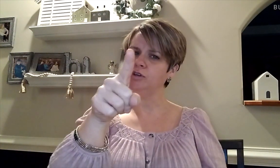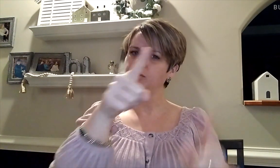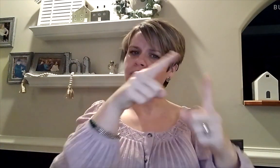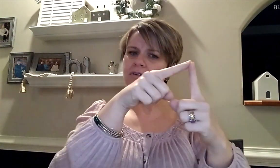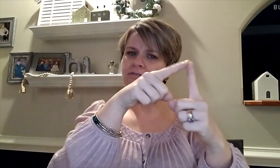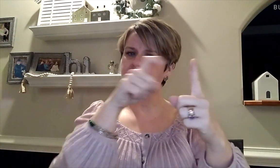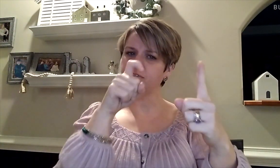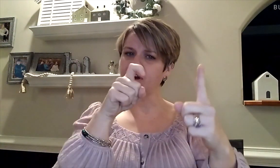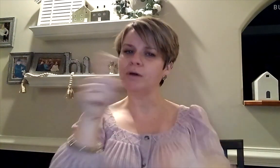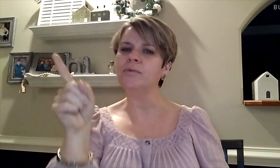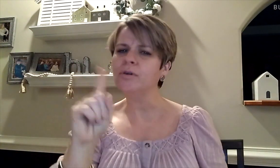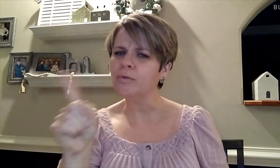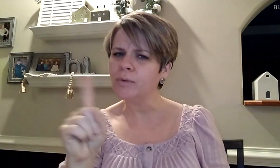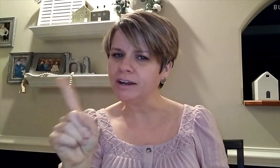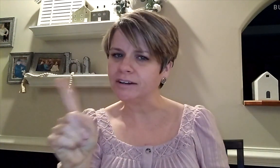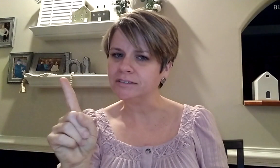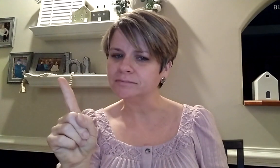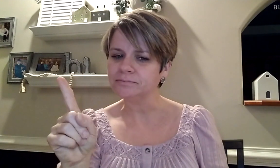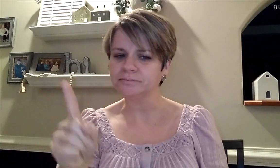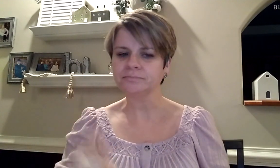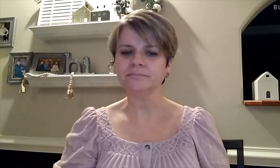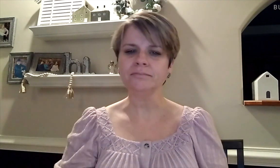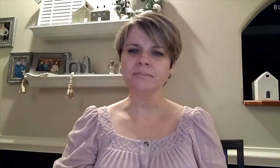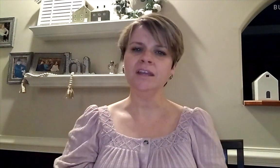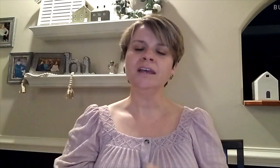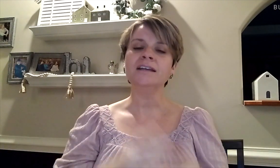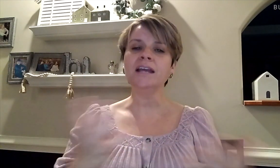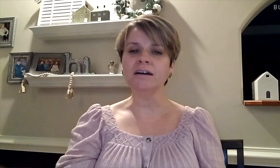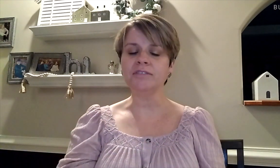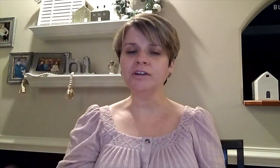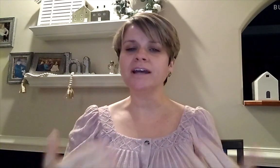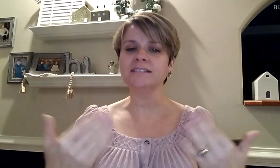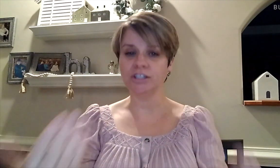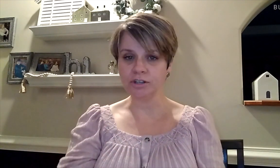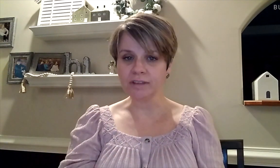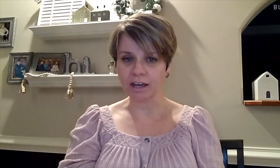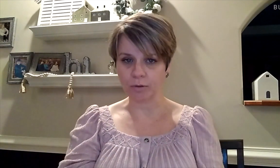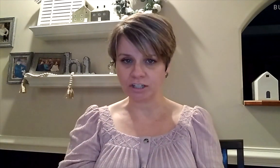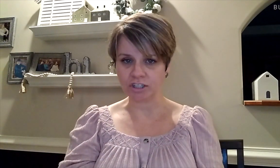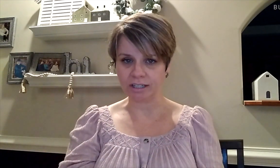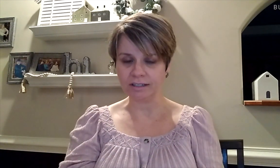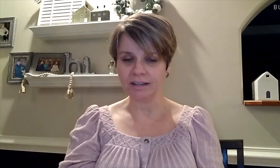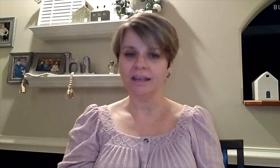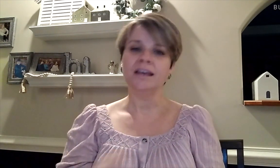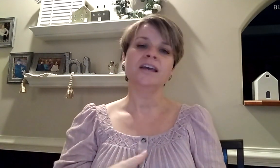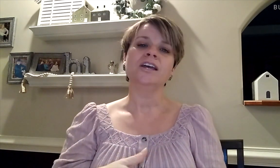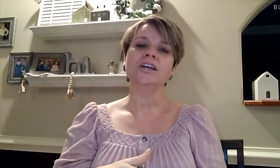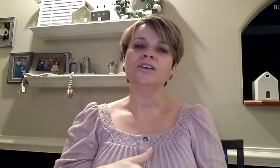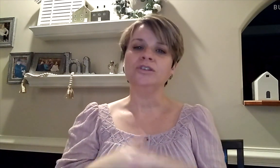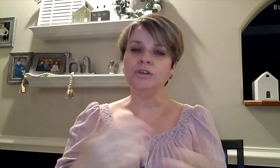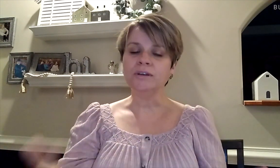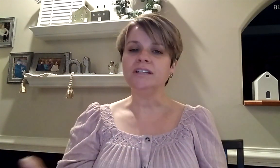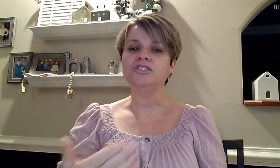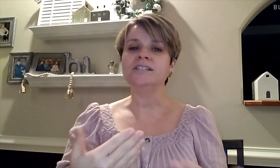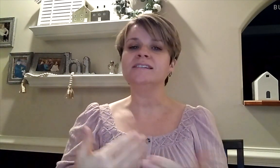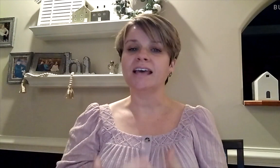you from where? Now, if they're asking you that question, you can just